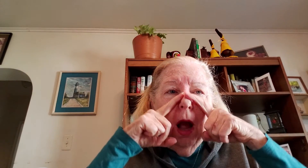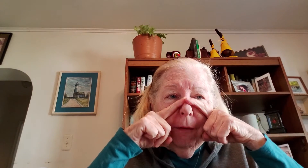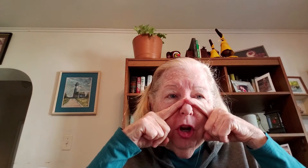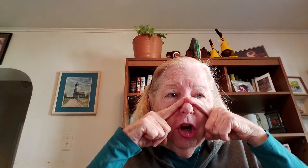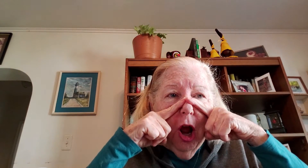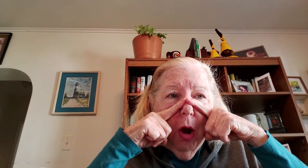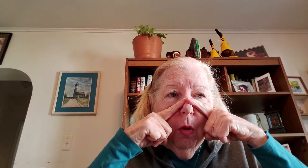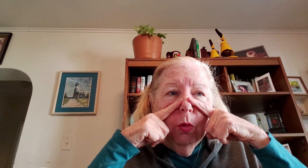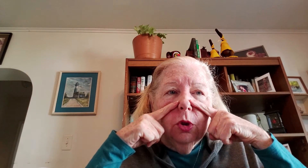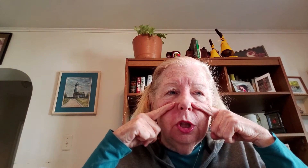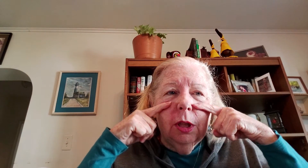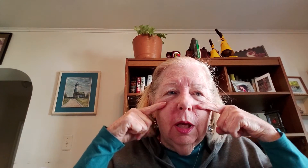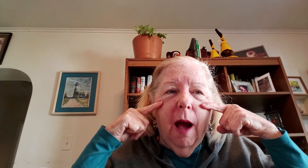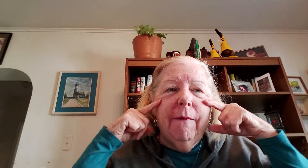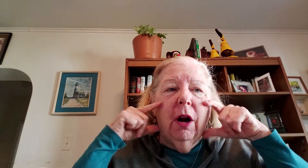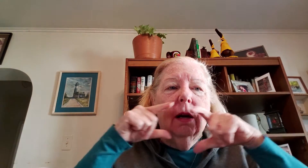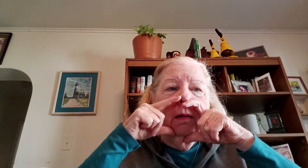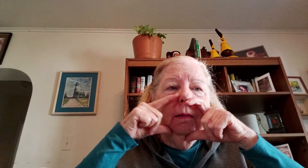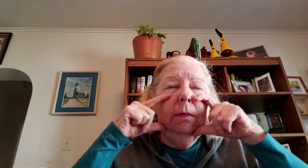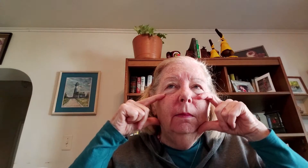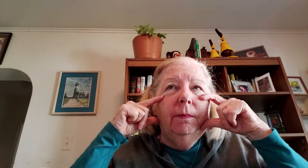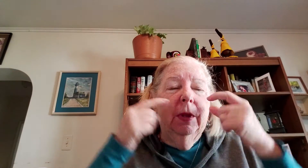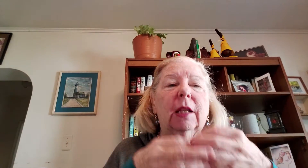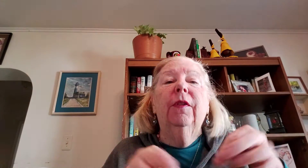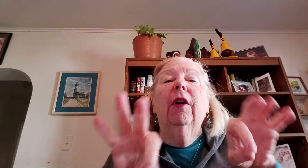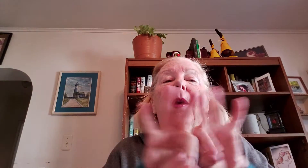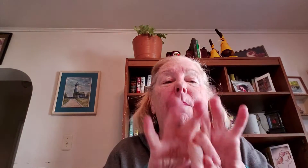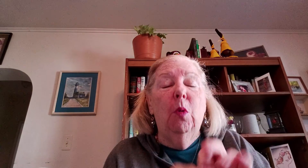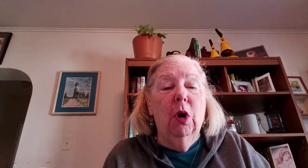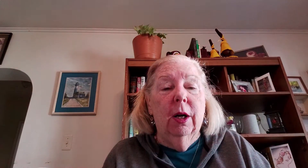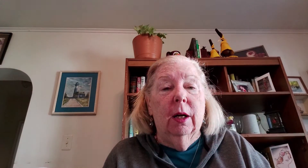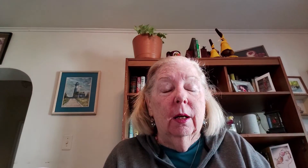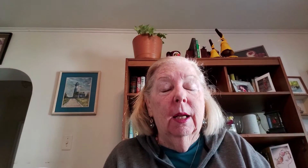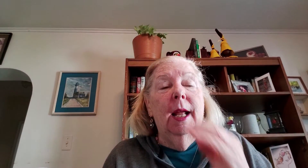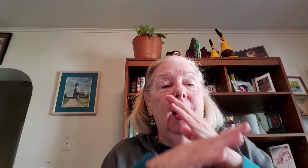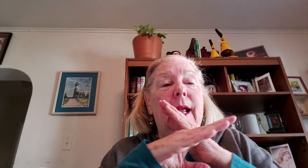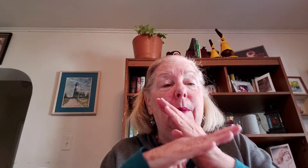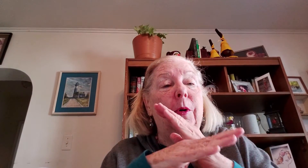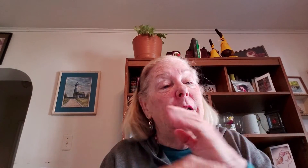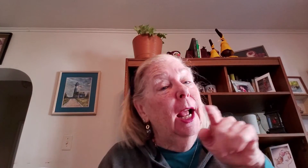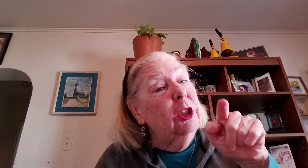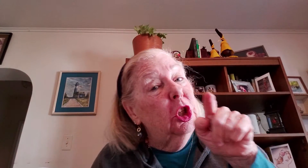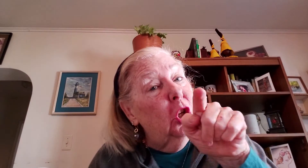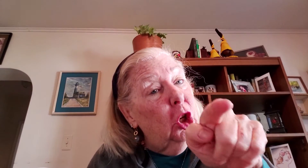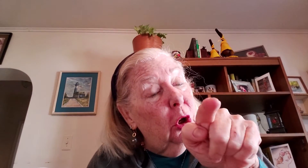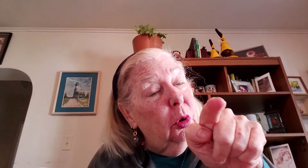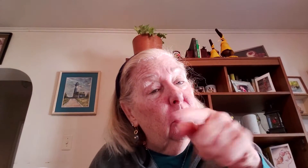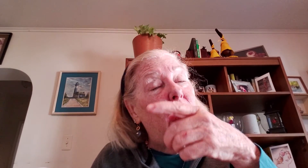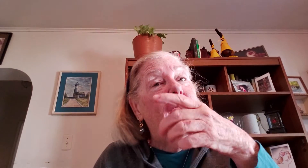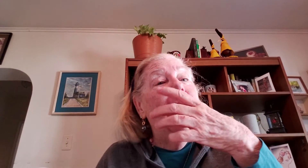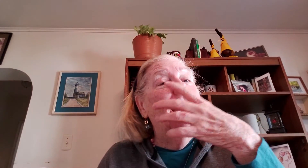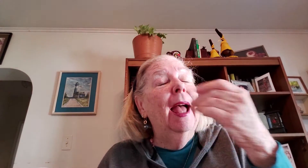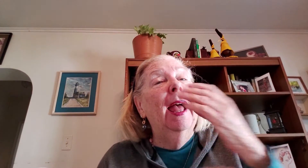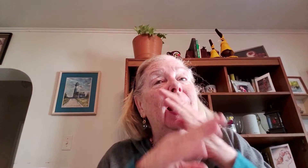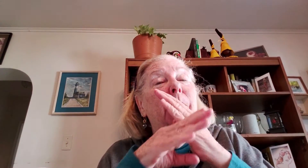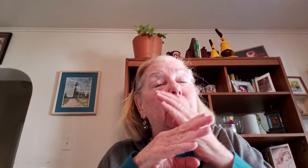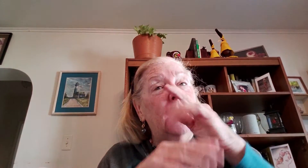Cover your nose. Cover. That's very important. It protects you and it